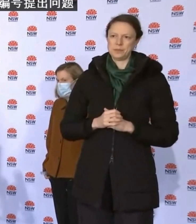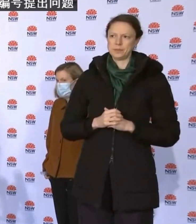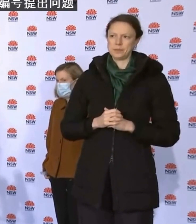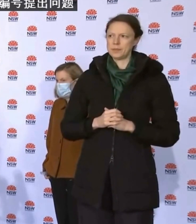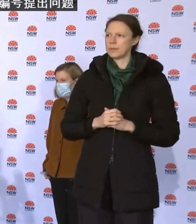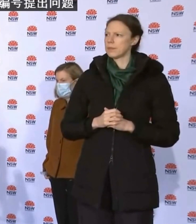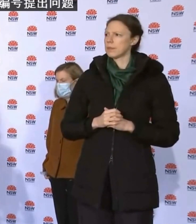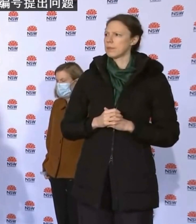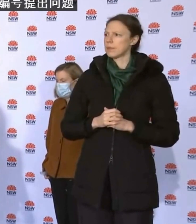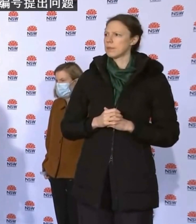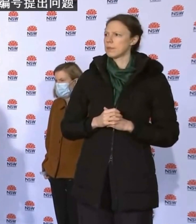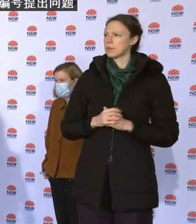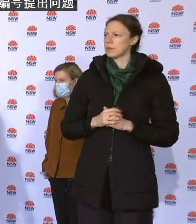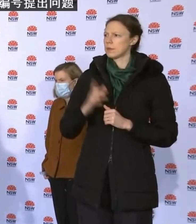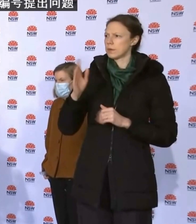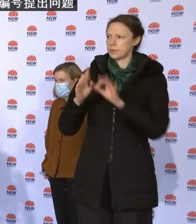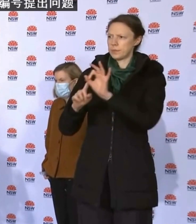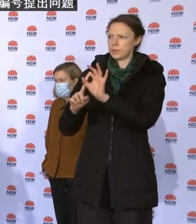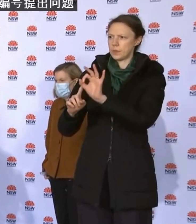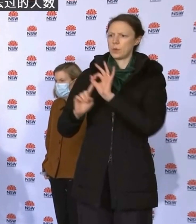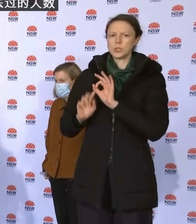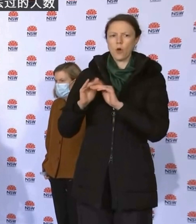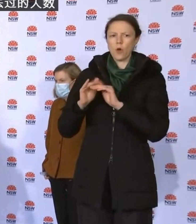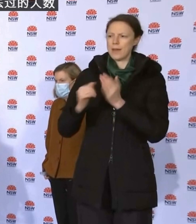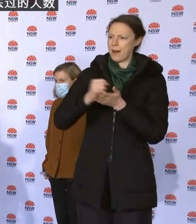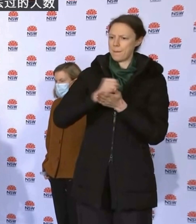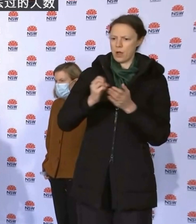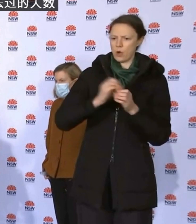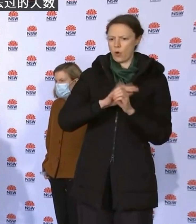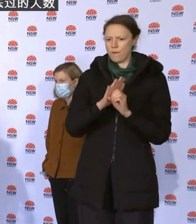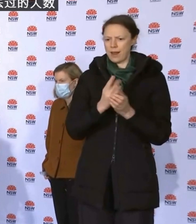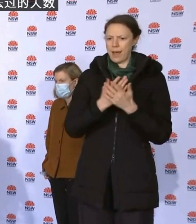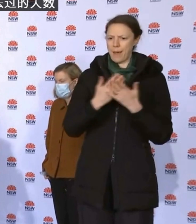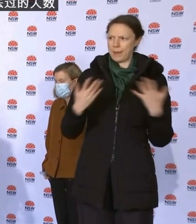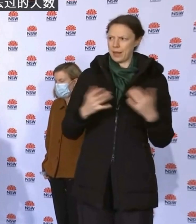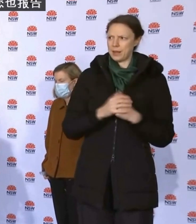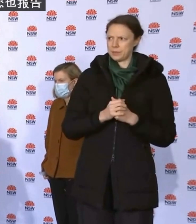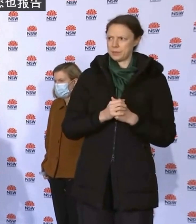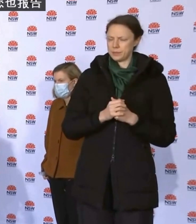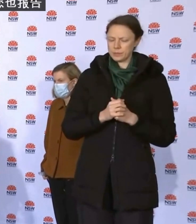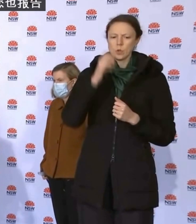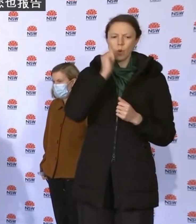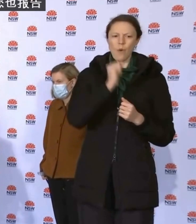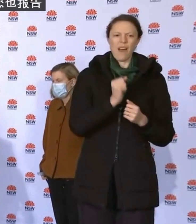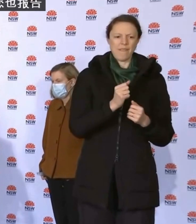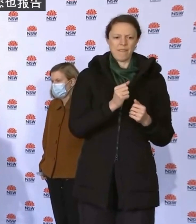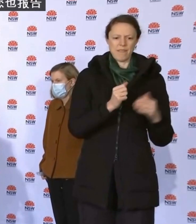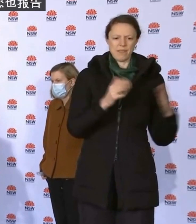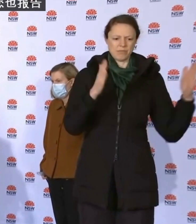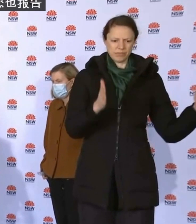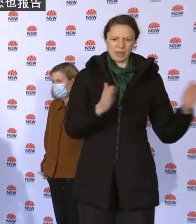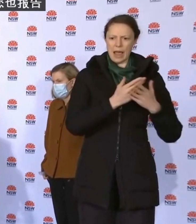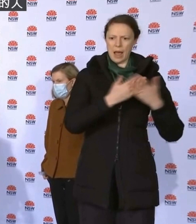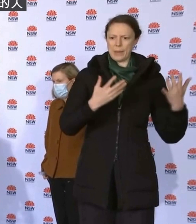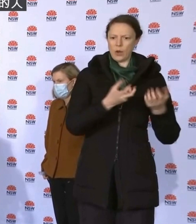I'm sorry, some people haven't asked the question So yet. just on case numbers, obviously you say the number that you're looking at is the number of people who have been infectious in the community, but you